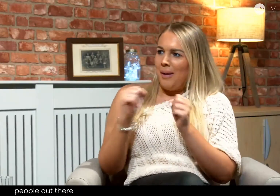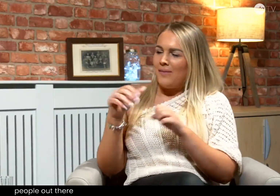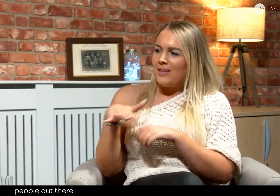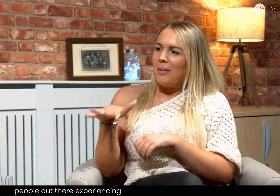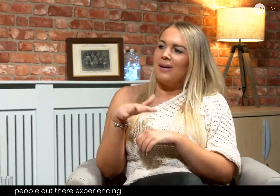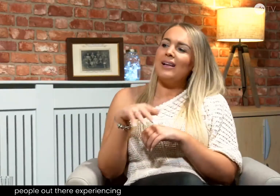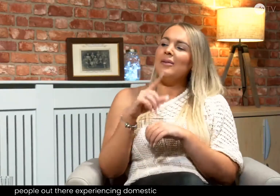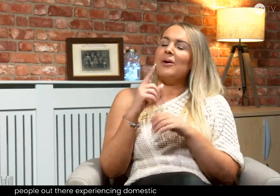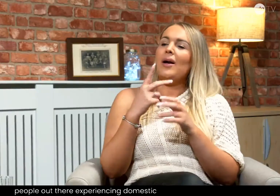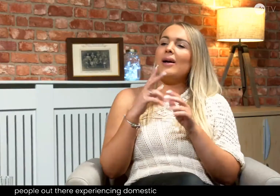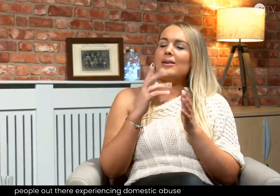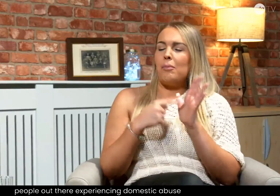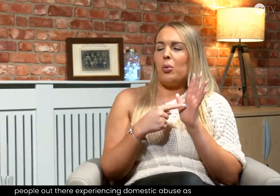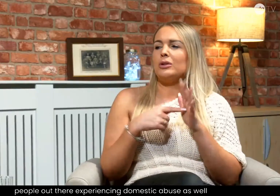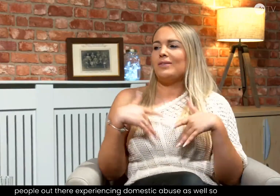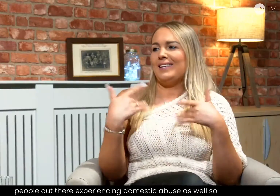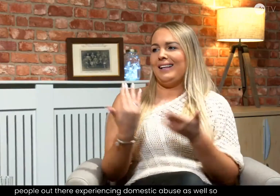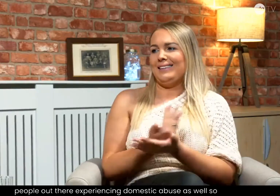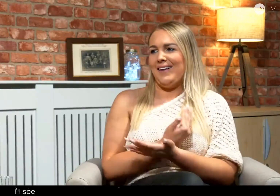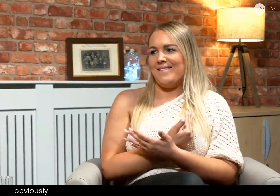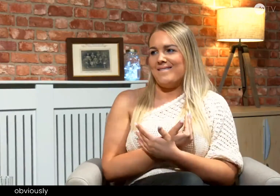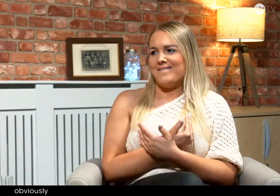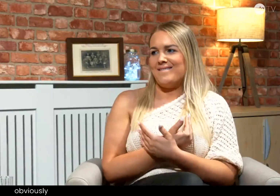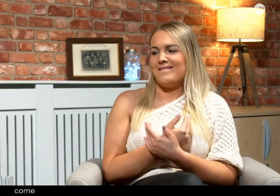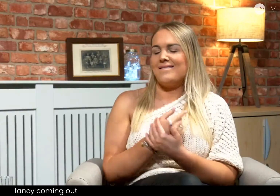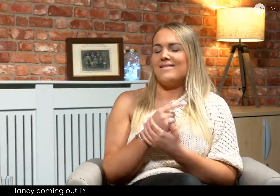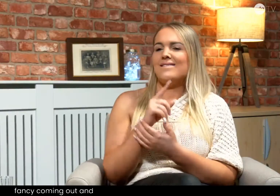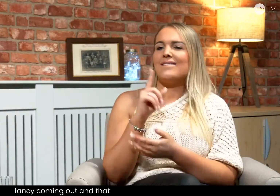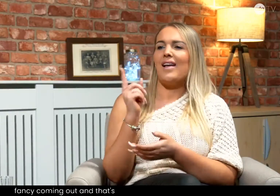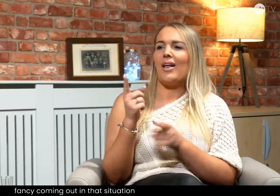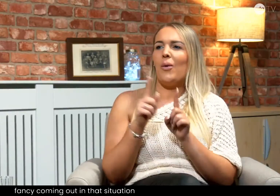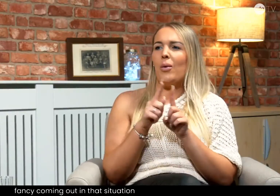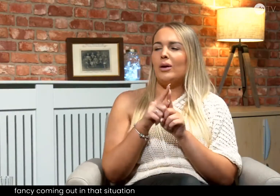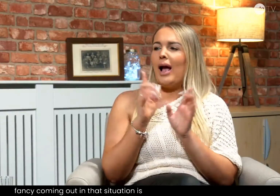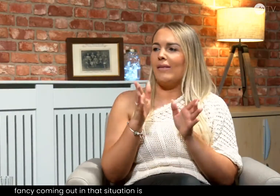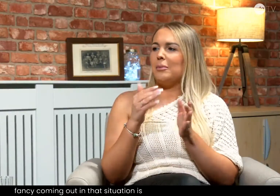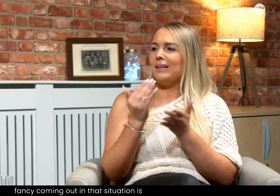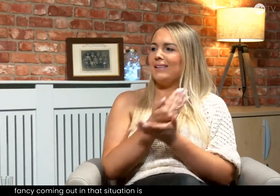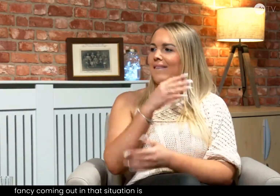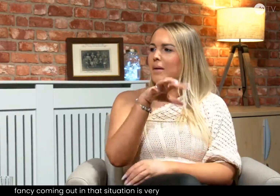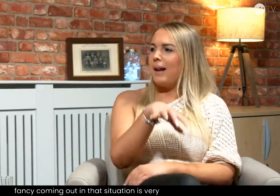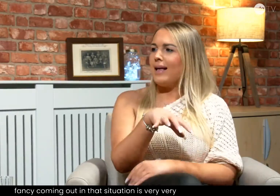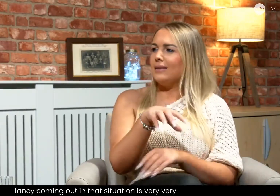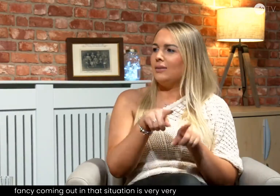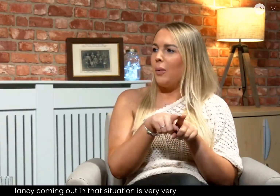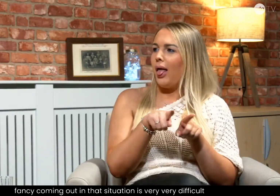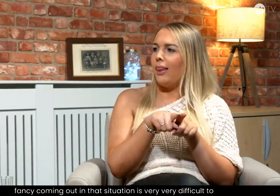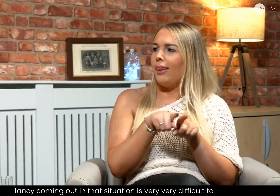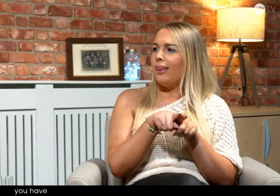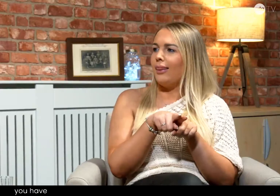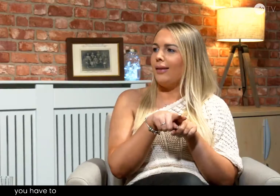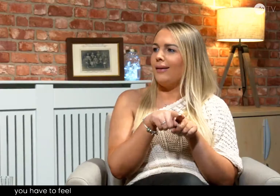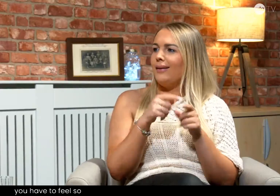So obviously, coming out in that situation is very, very difficult. So you have to feel safe. You have to be in a safe